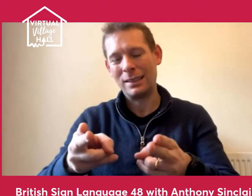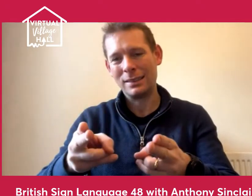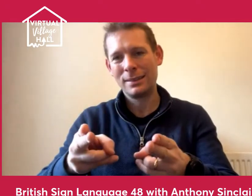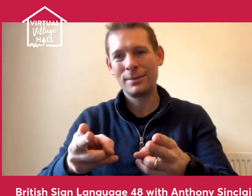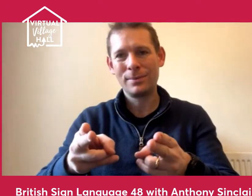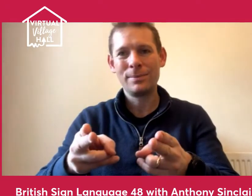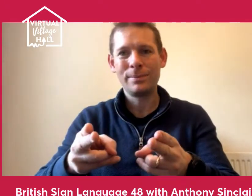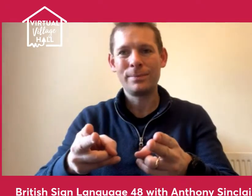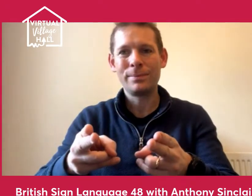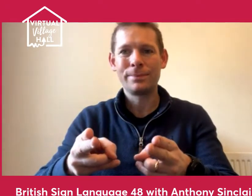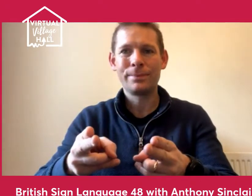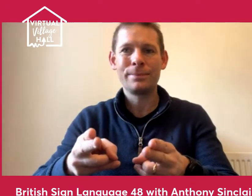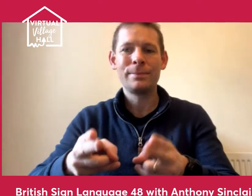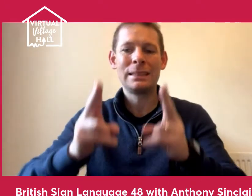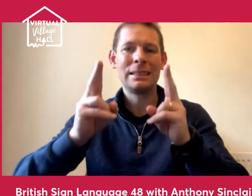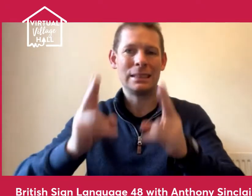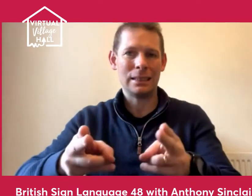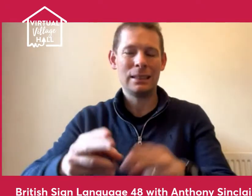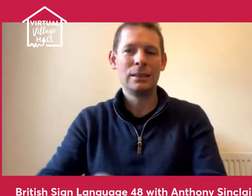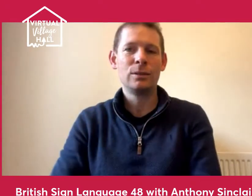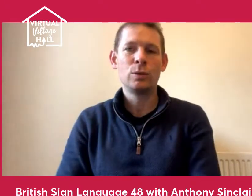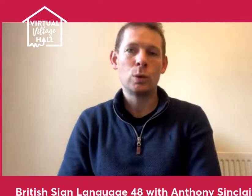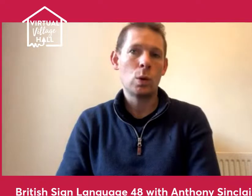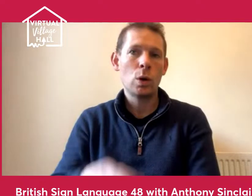So if they've just died, it's just died.